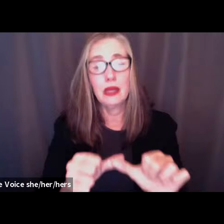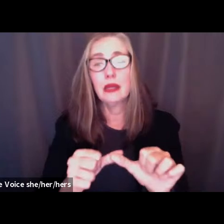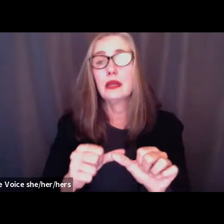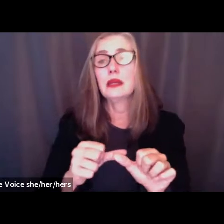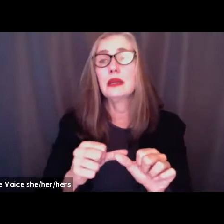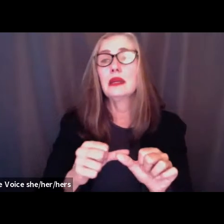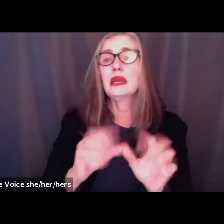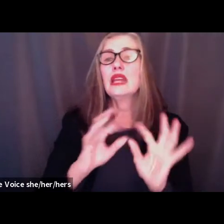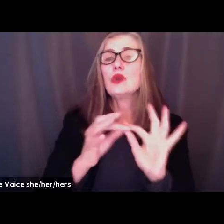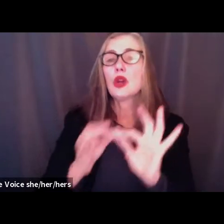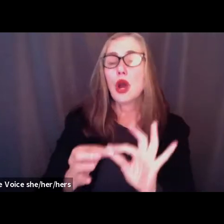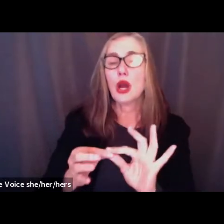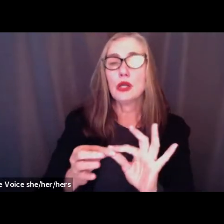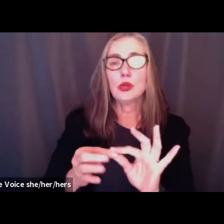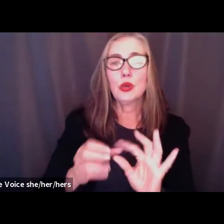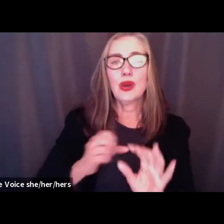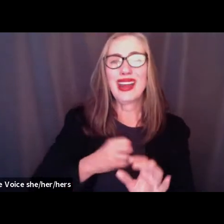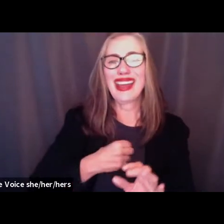who was